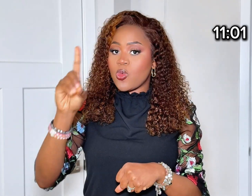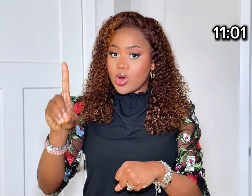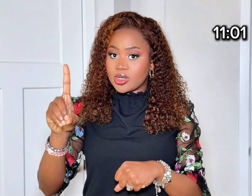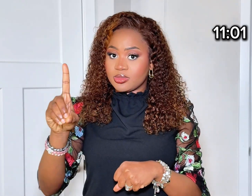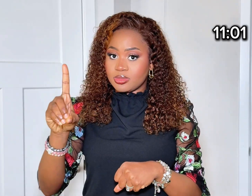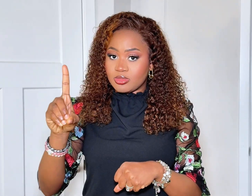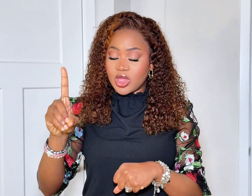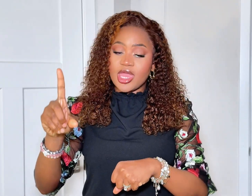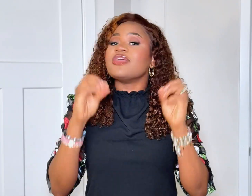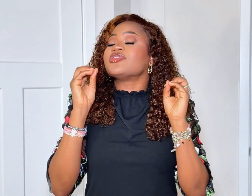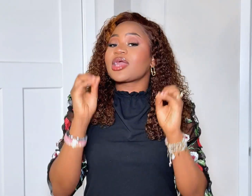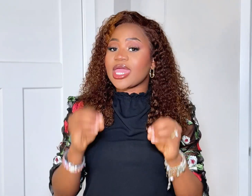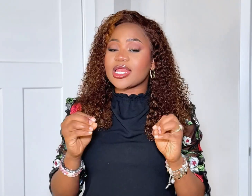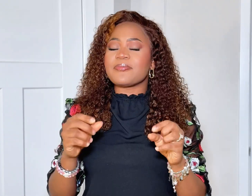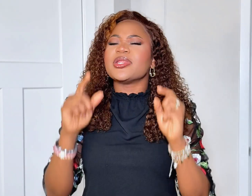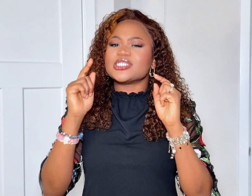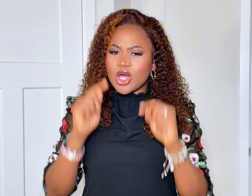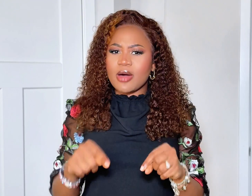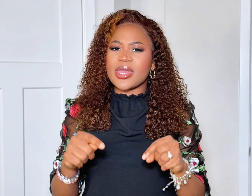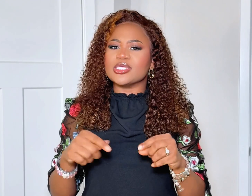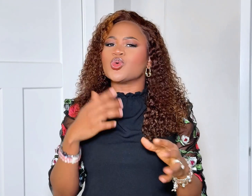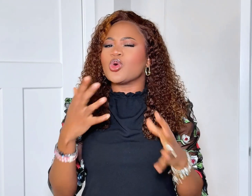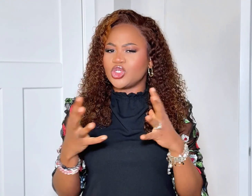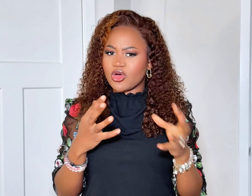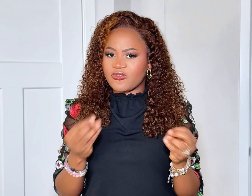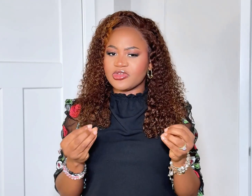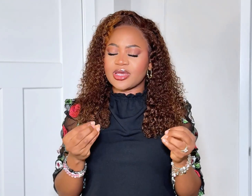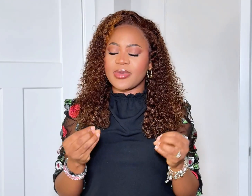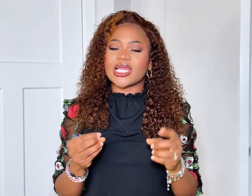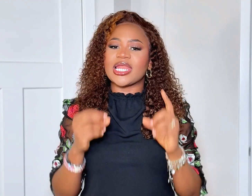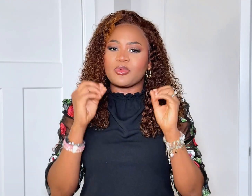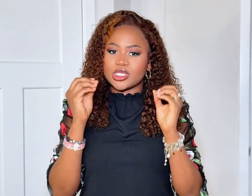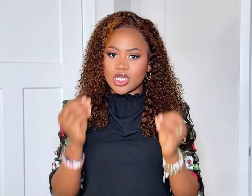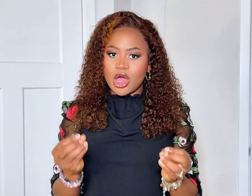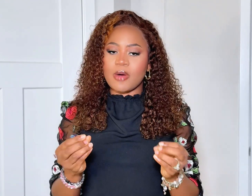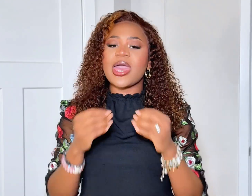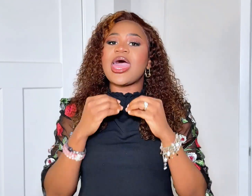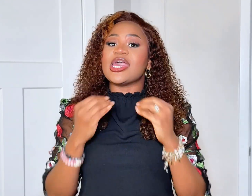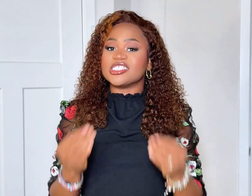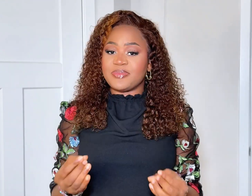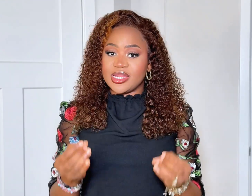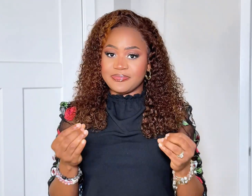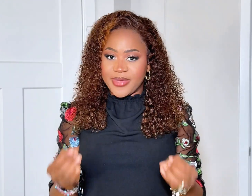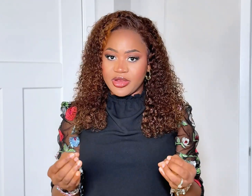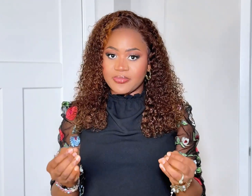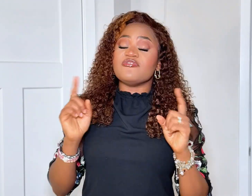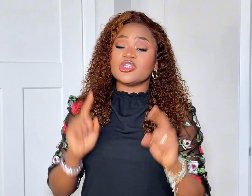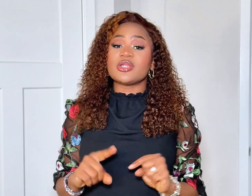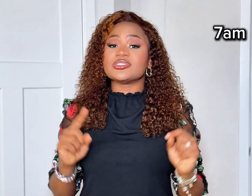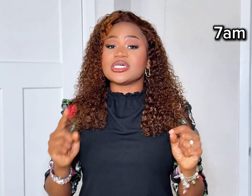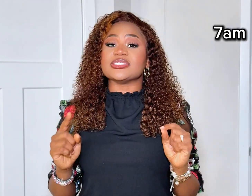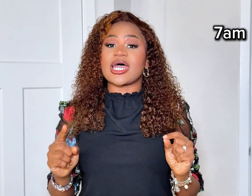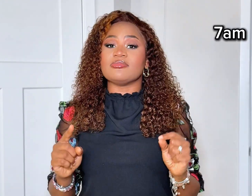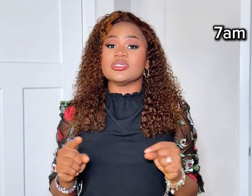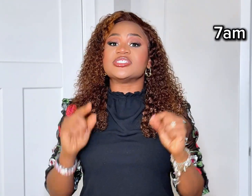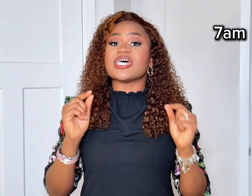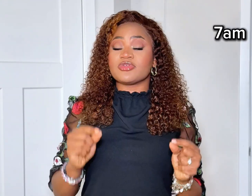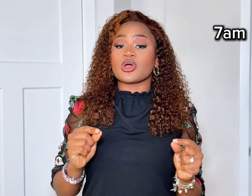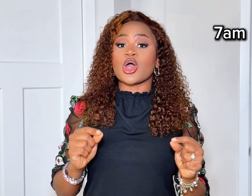11:01. Okay? If you don't get it, please comment what you're confused about and I'm going to help explain it better. If you're trying to say the time is 7 o'clock